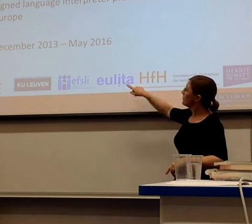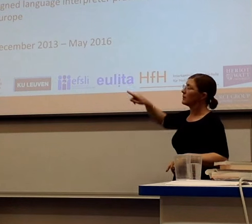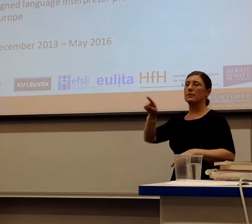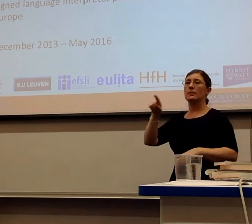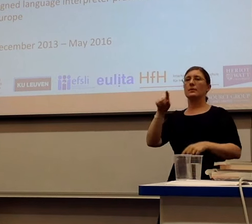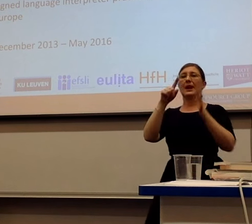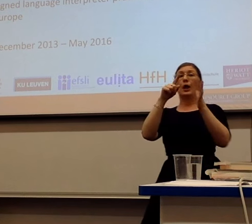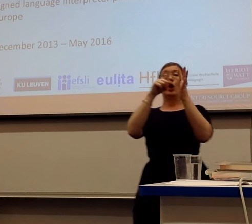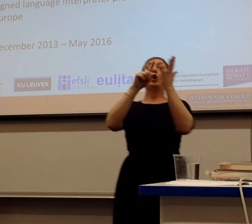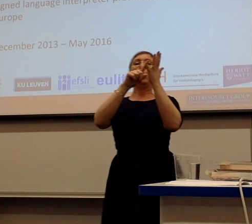you see here also EULITA.